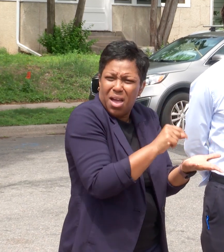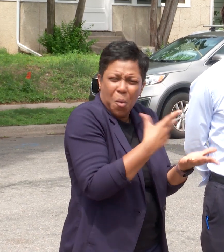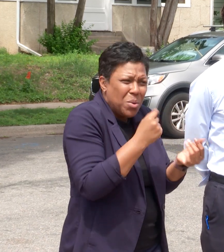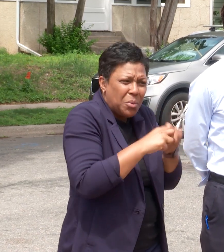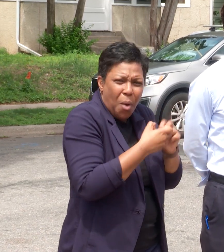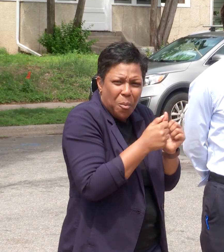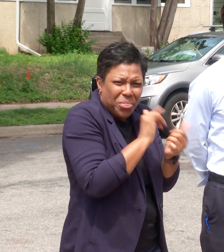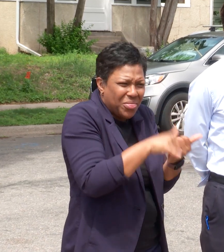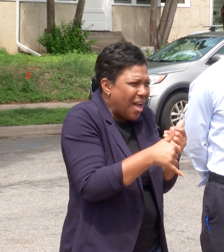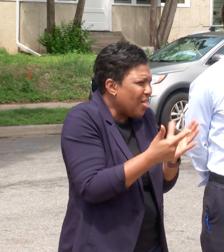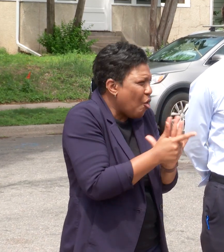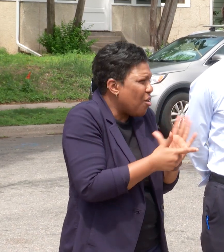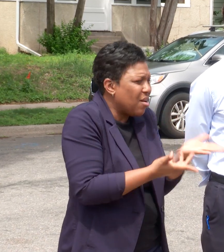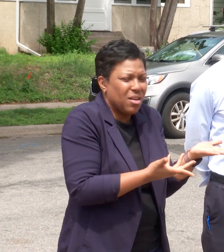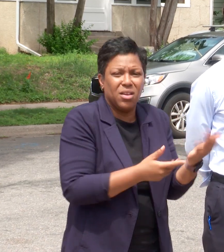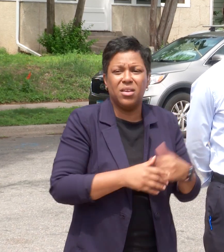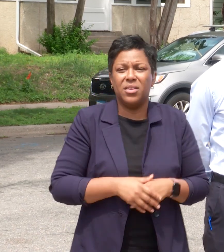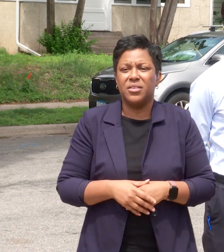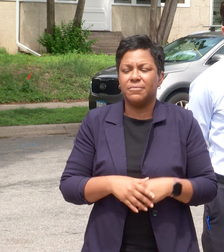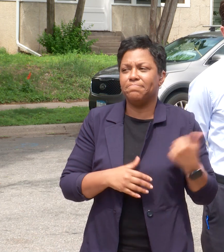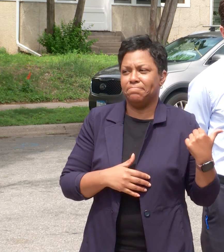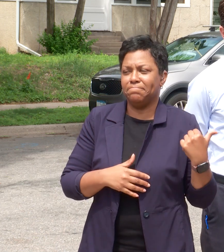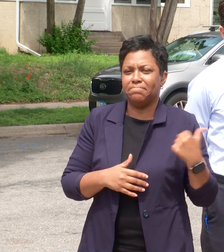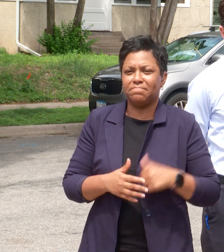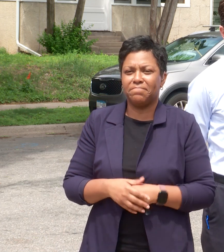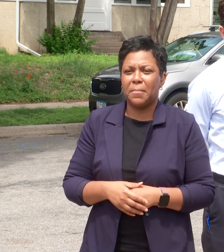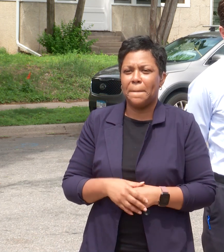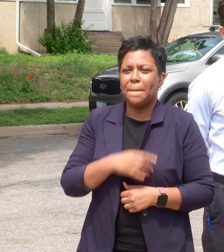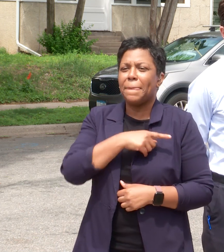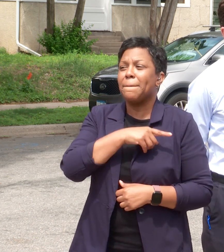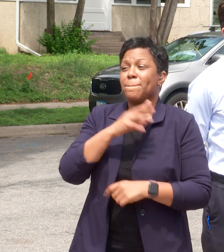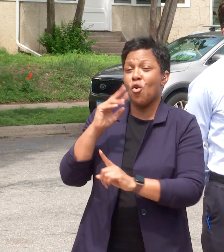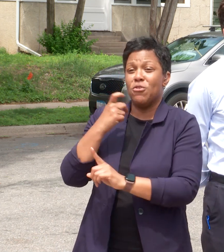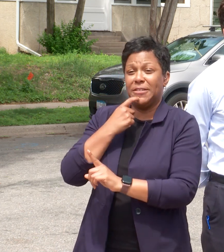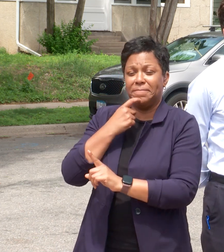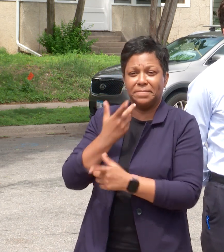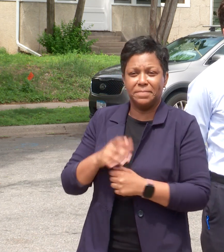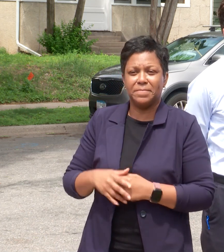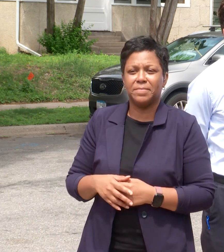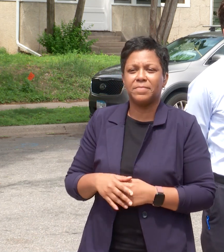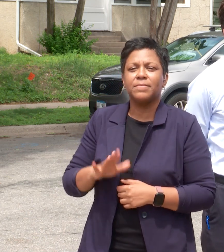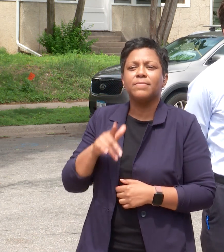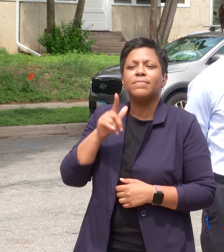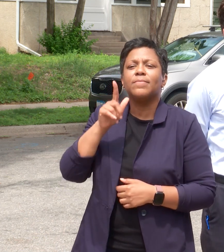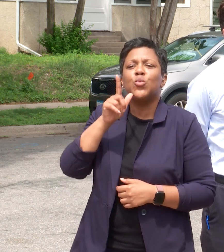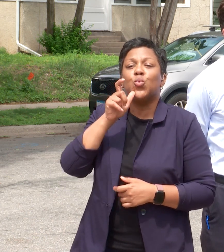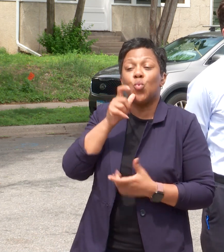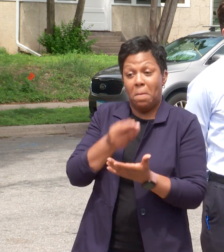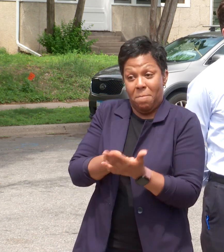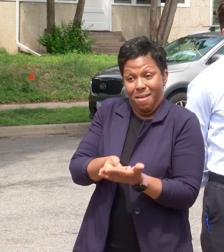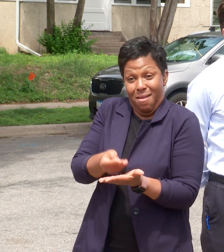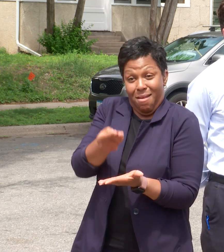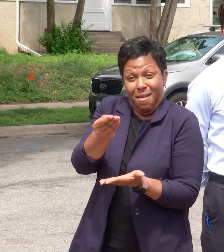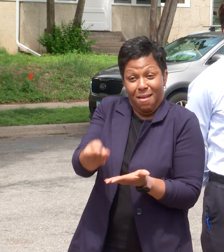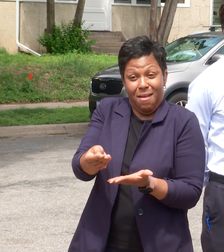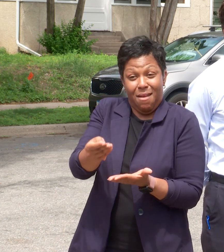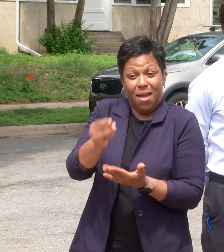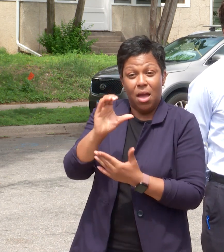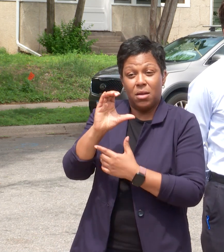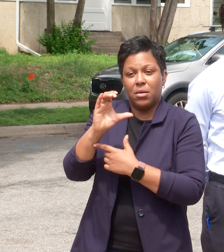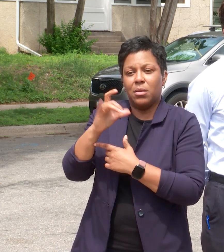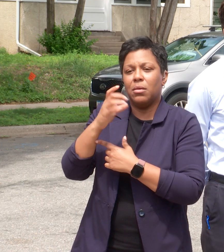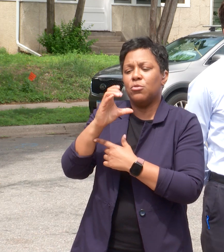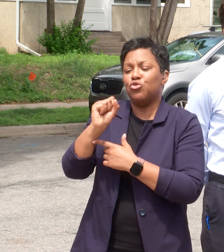mean, the folks who are buying scrap metal, I don't think we want to say they're the problem here. I